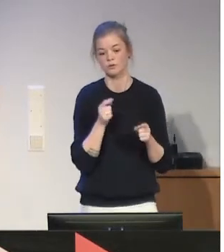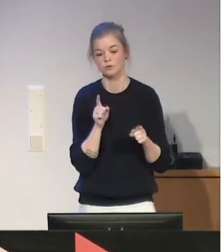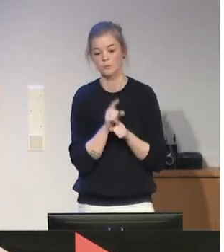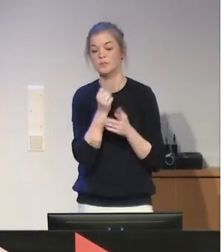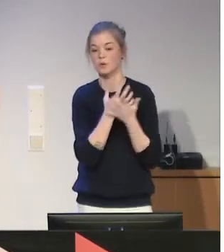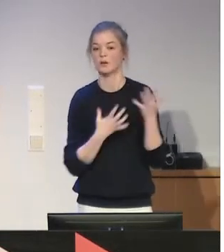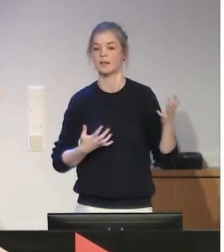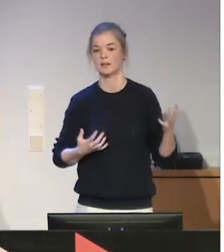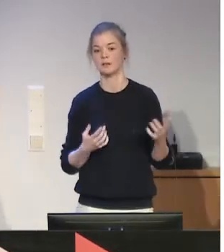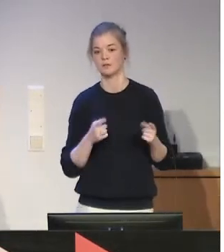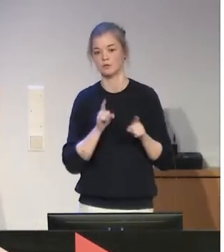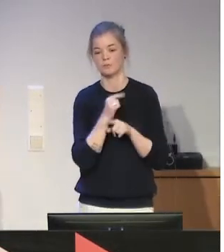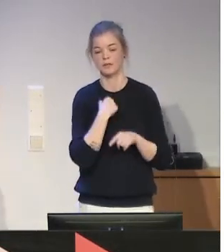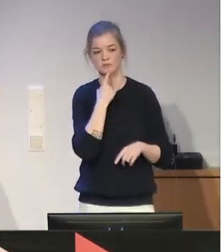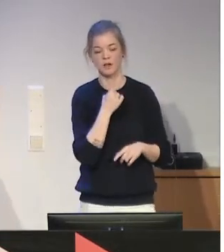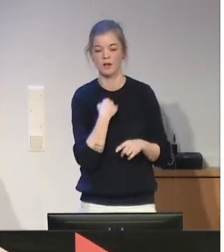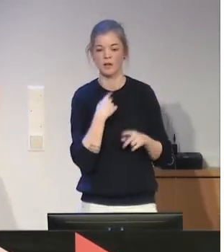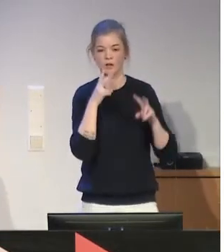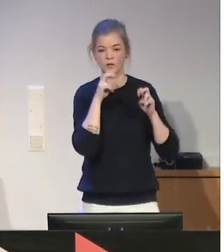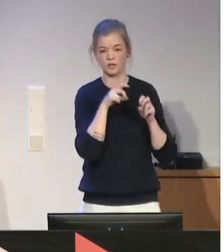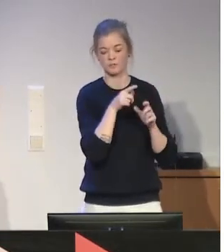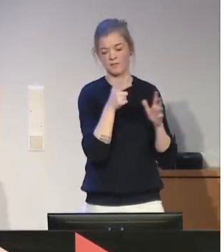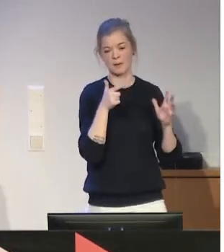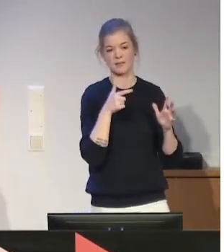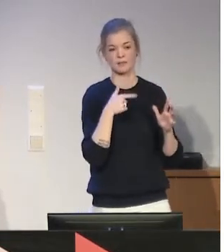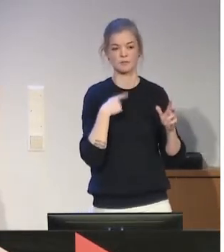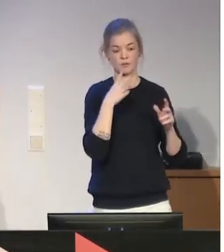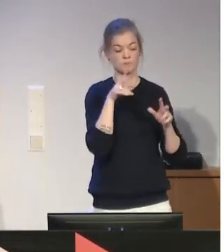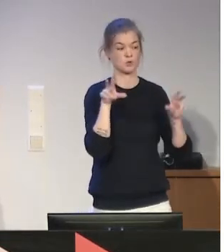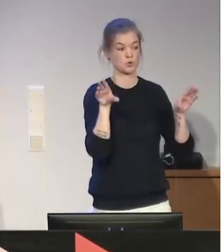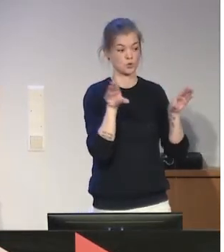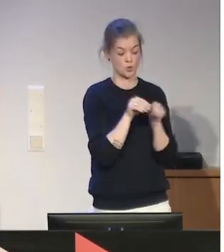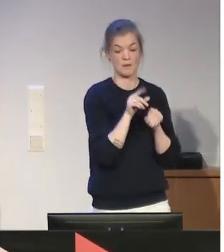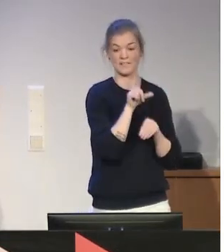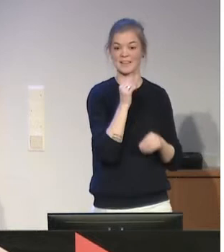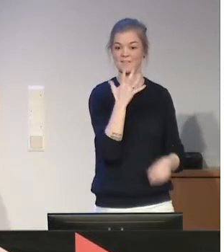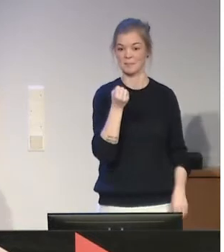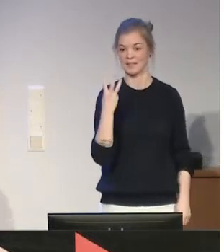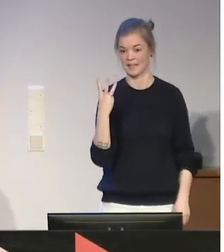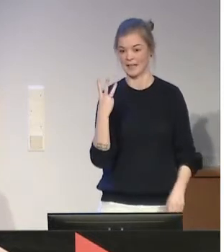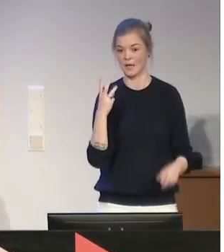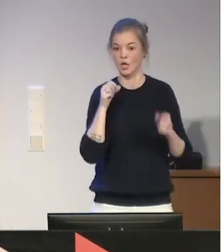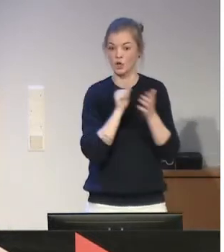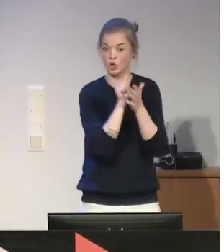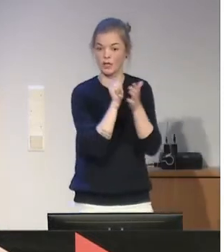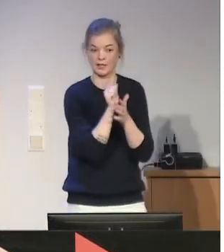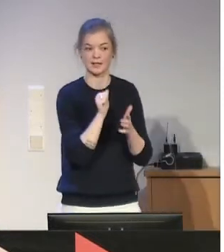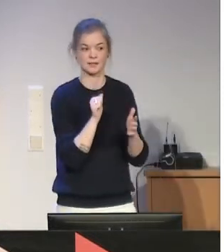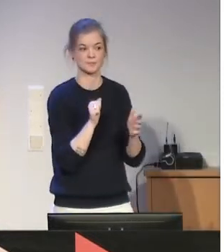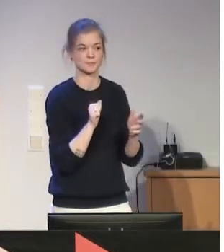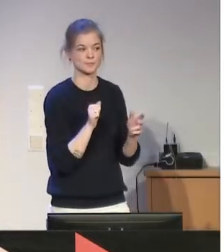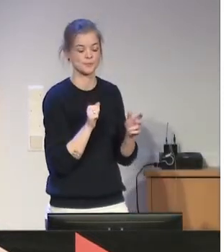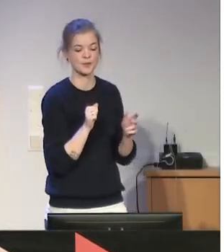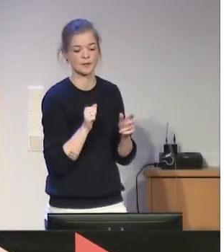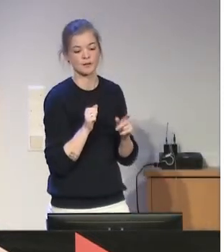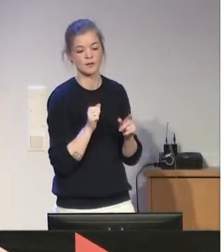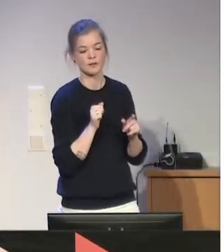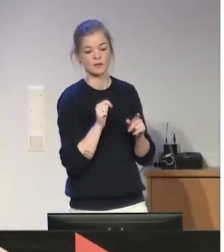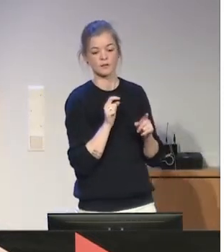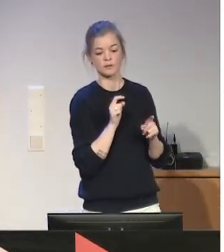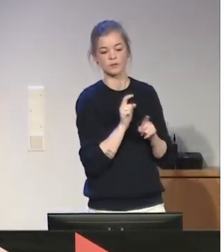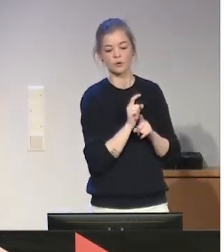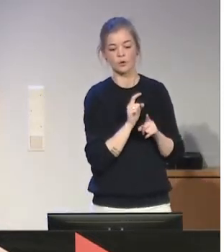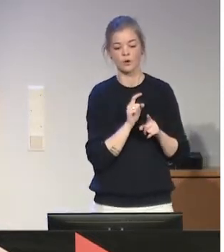it's kind of, you have to treat all the utterances that are being said as communicative. Like I said, 53 of those